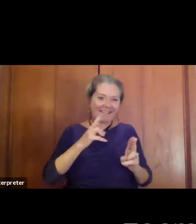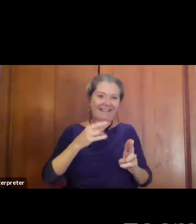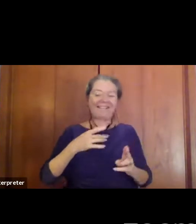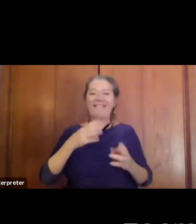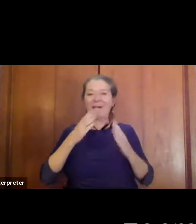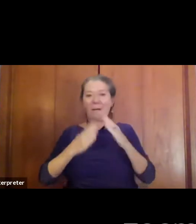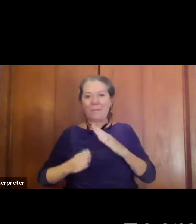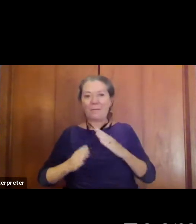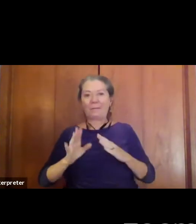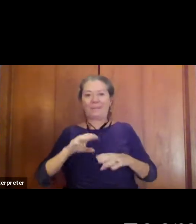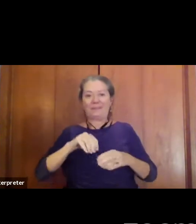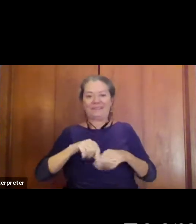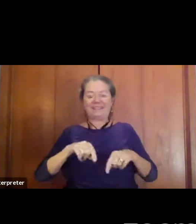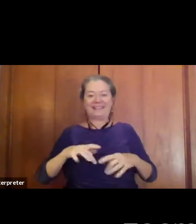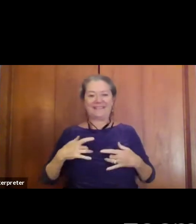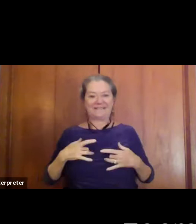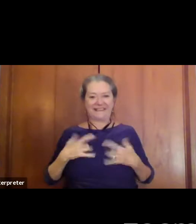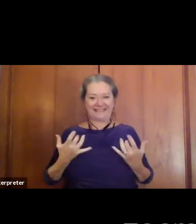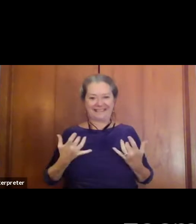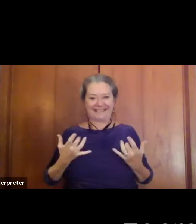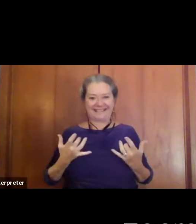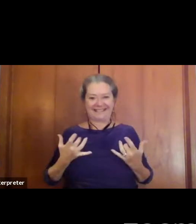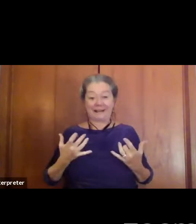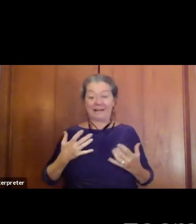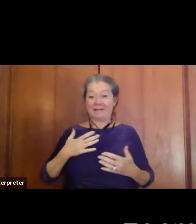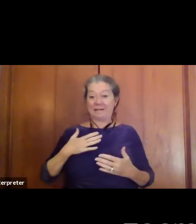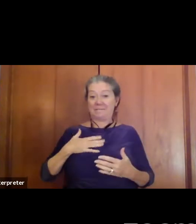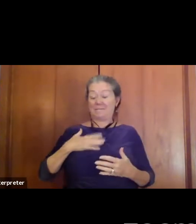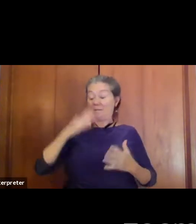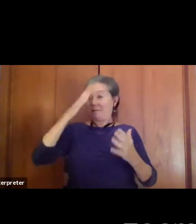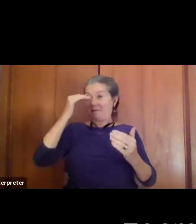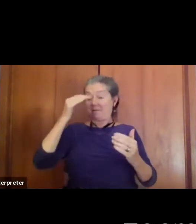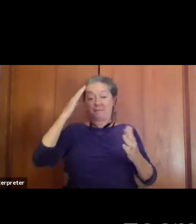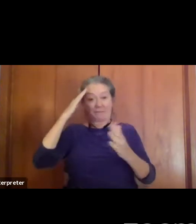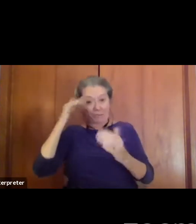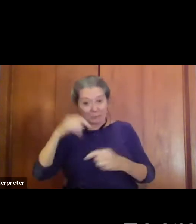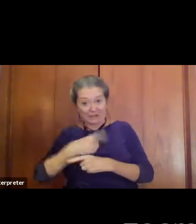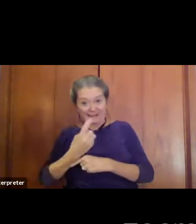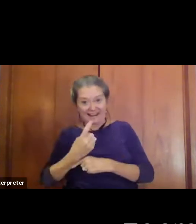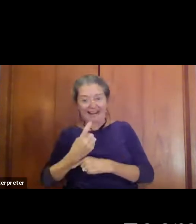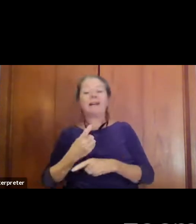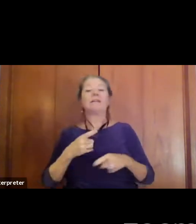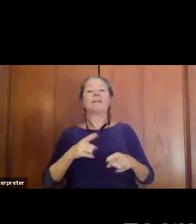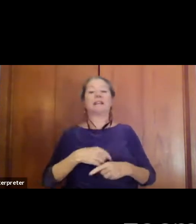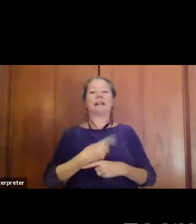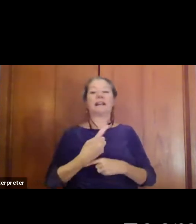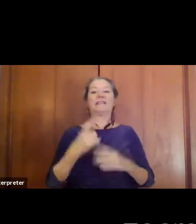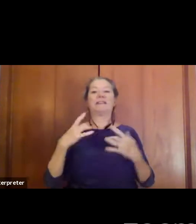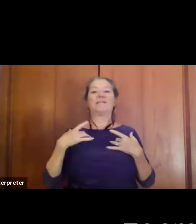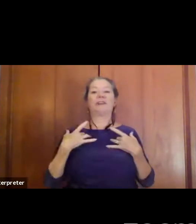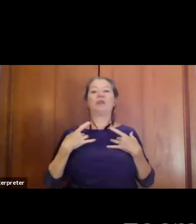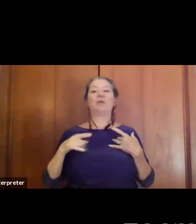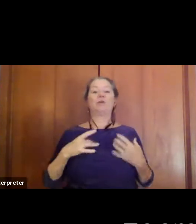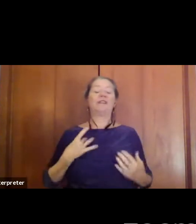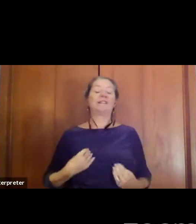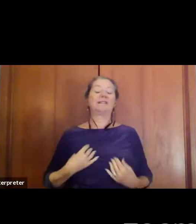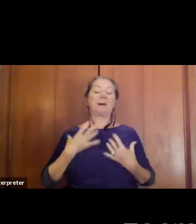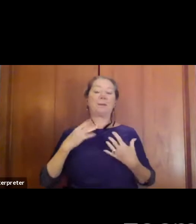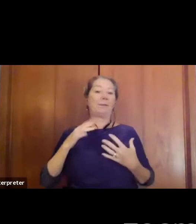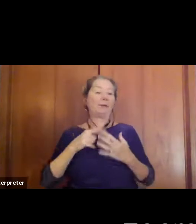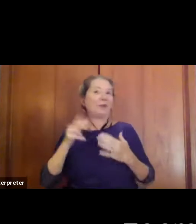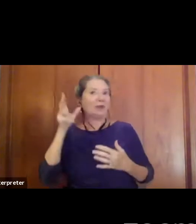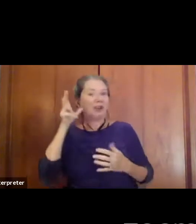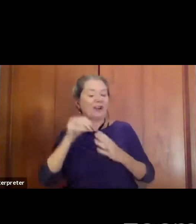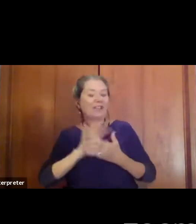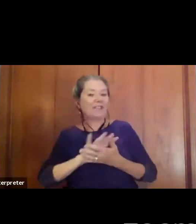part of this event. My esperanza or hope for today is that during today's event, you will be inspired by what you hear in the videos